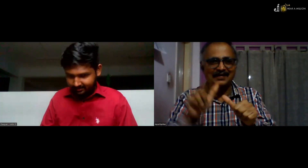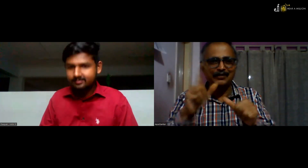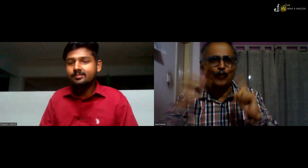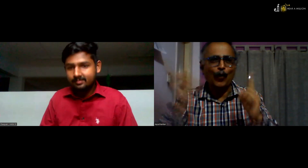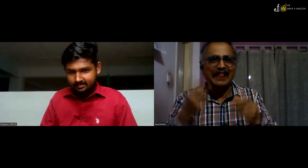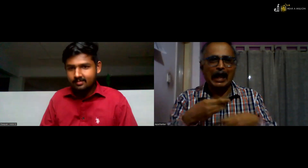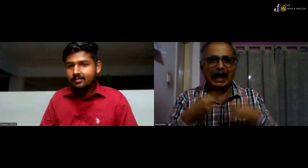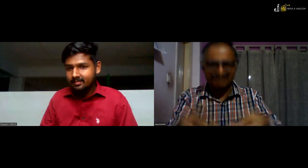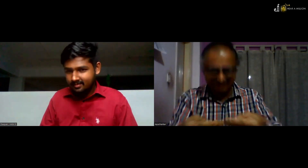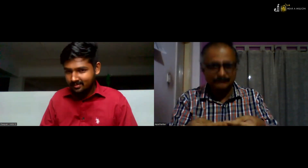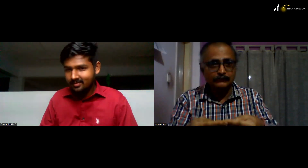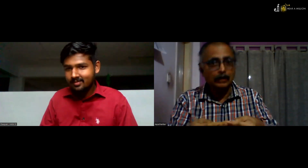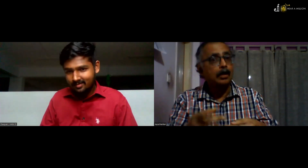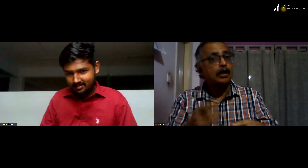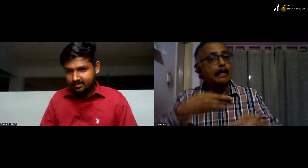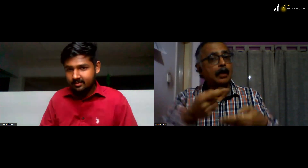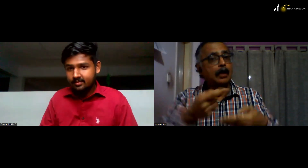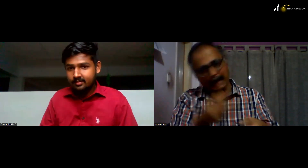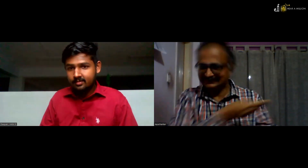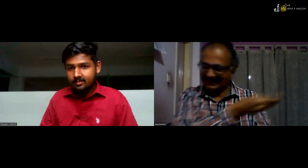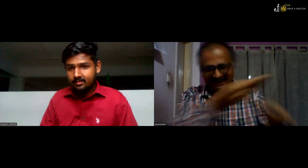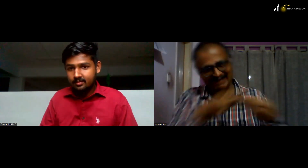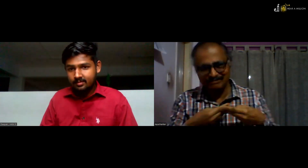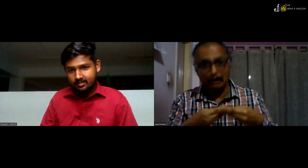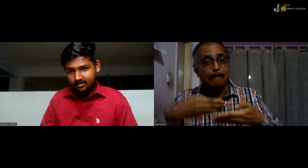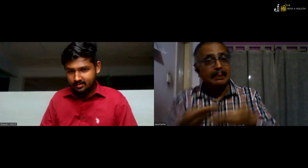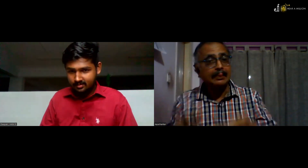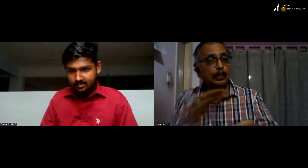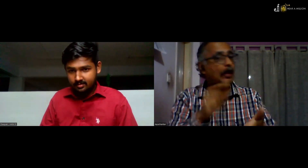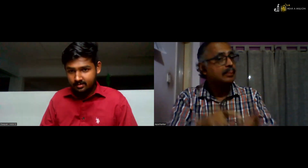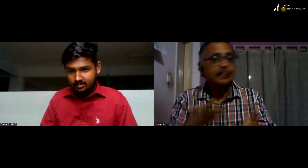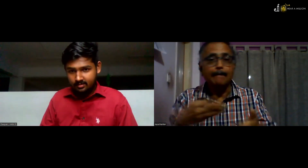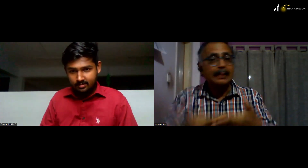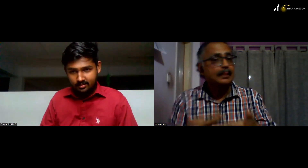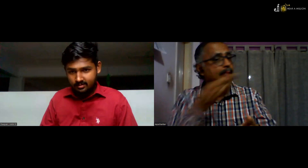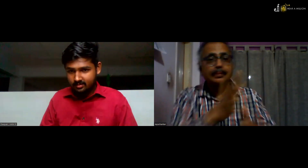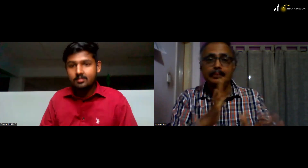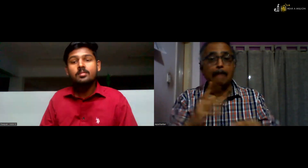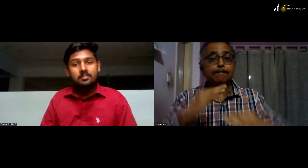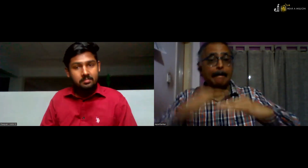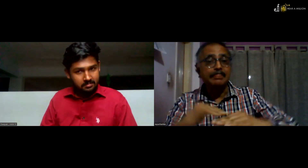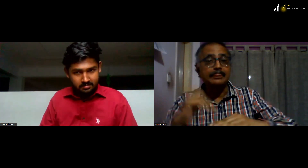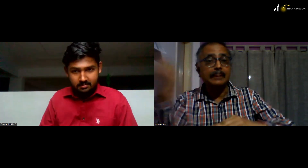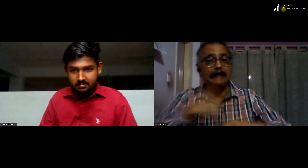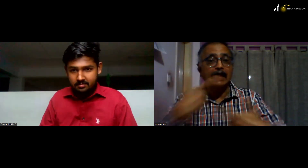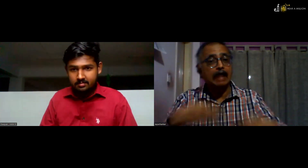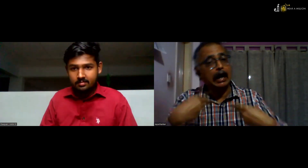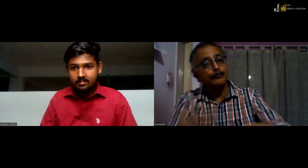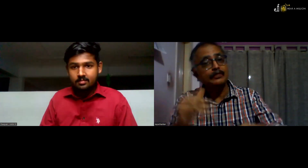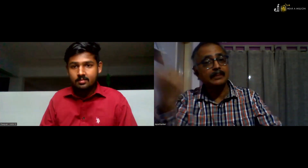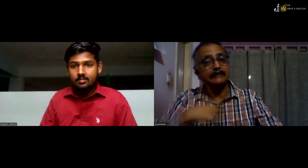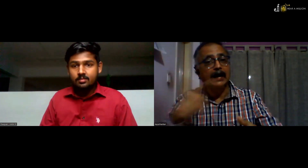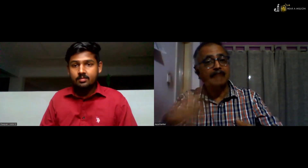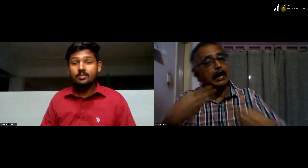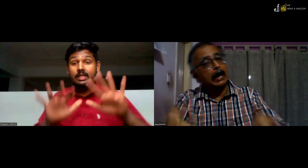like um it's kind of a trip where company gives us or we need to do that and we